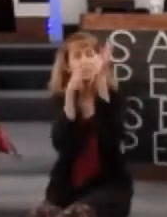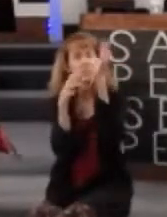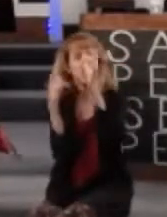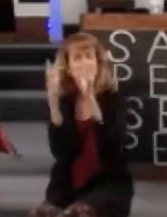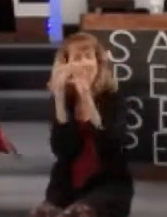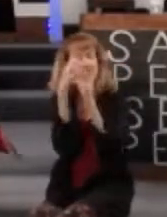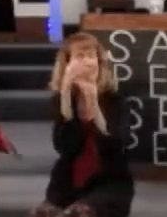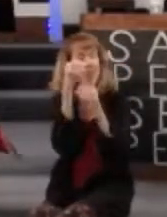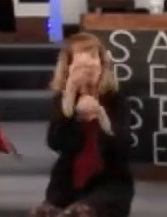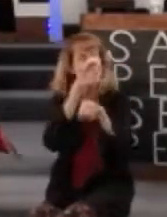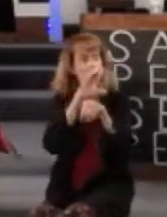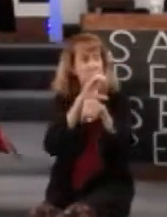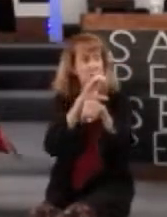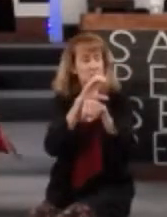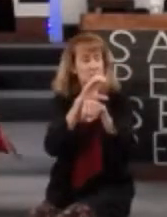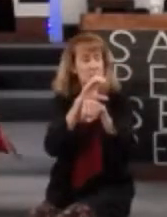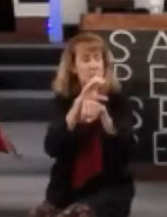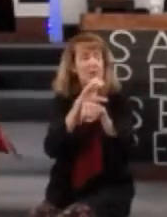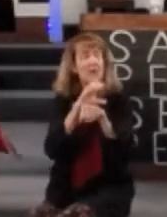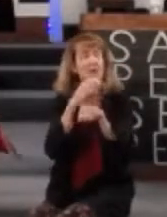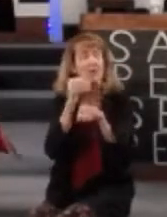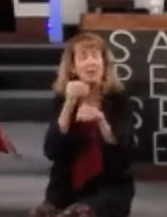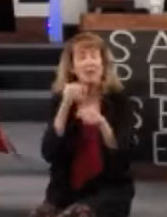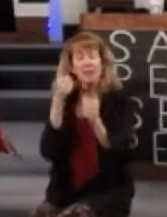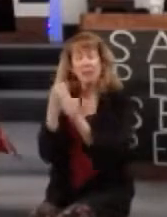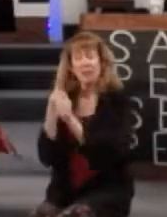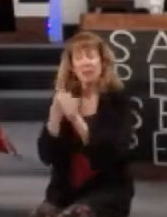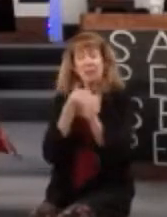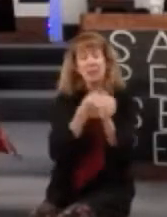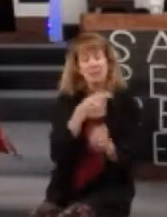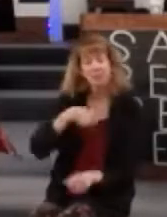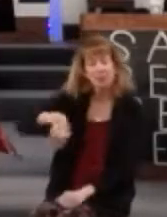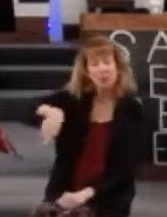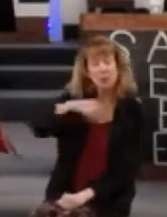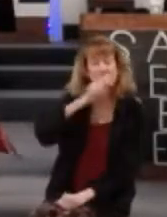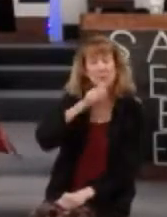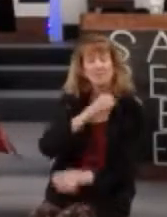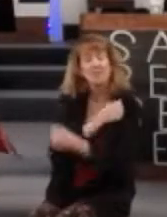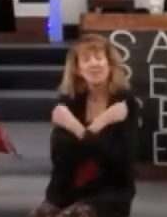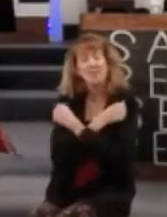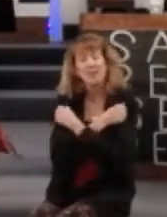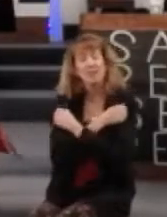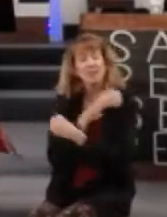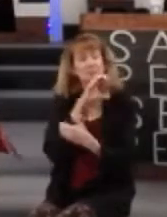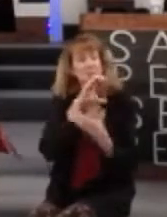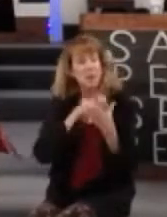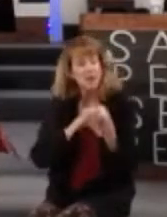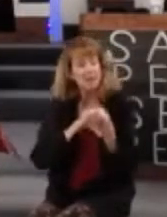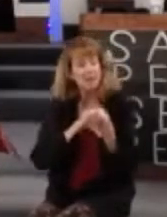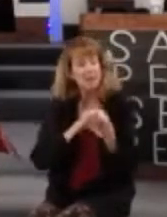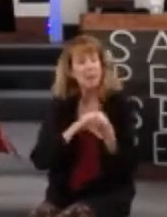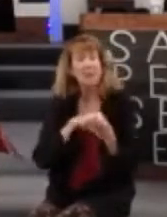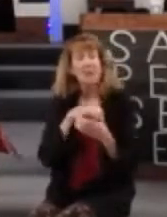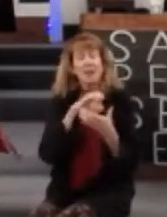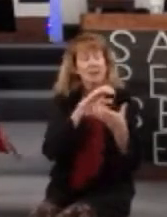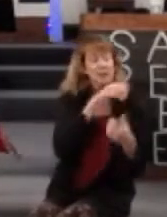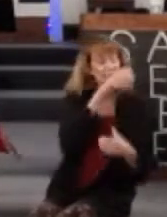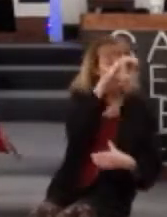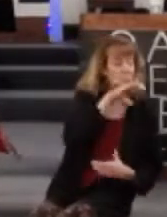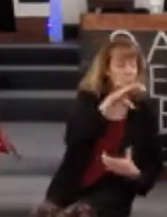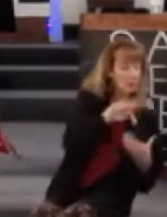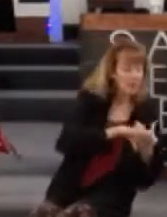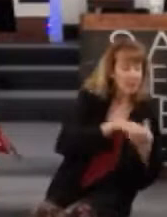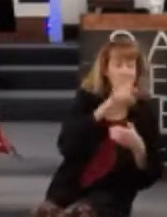the church. However, each one of you also must love his wife as he loves himself, and the wife must respect